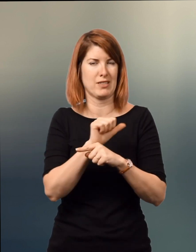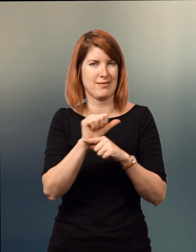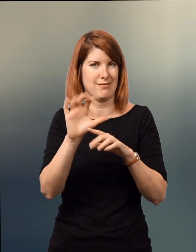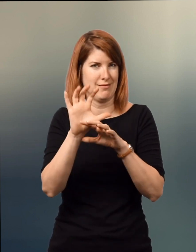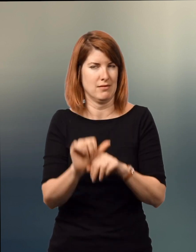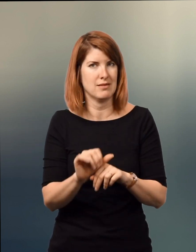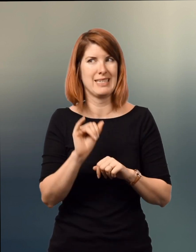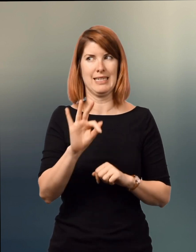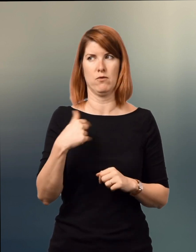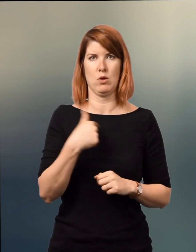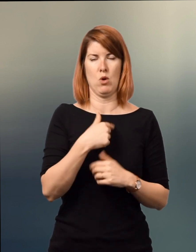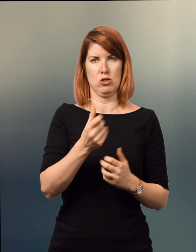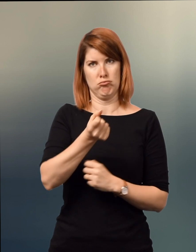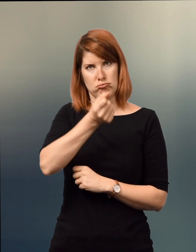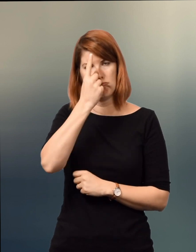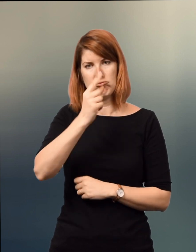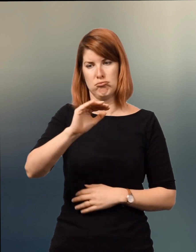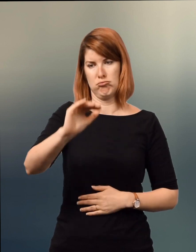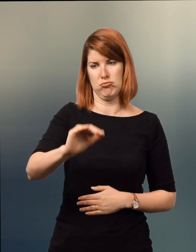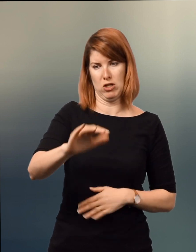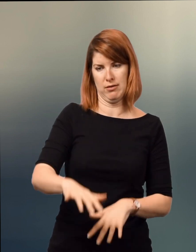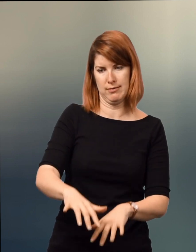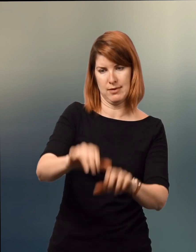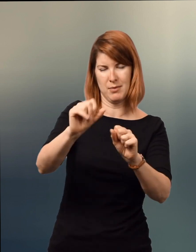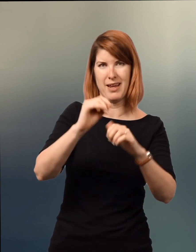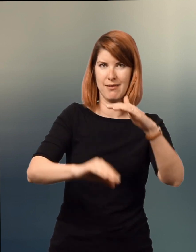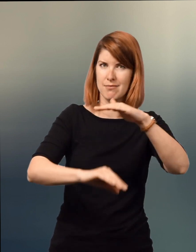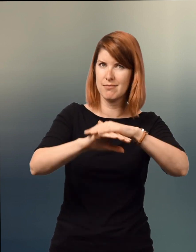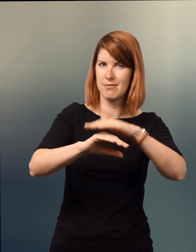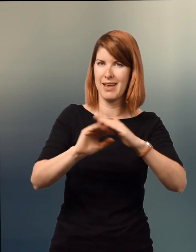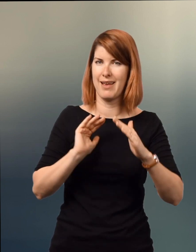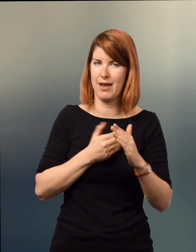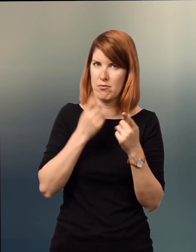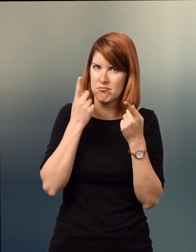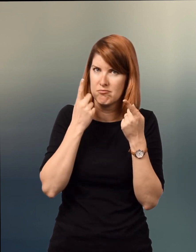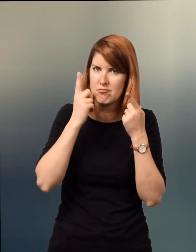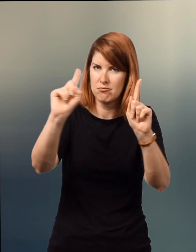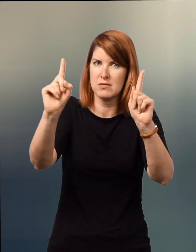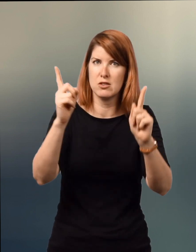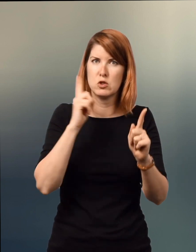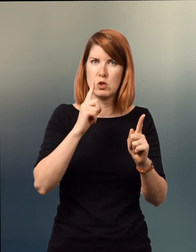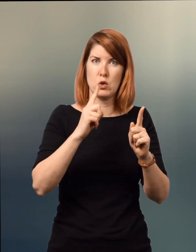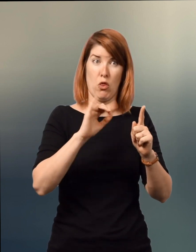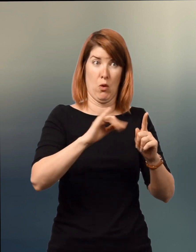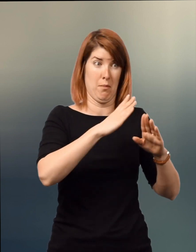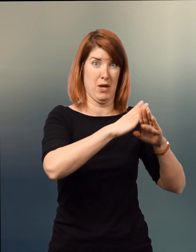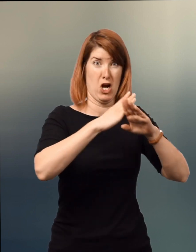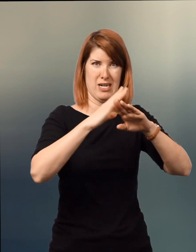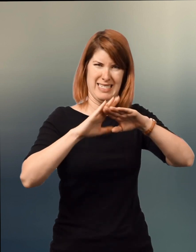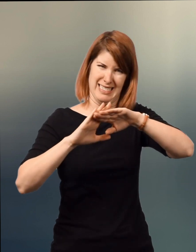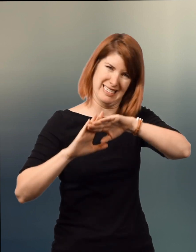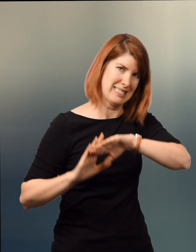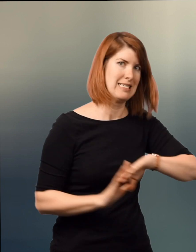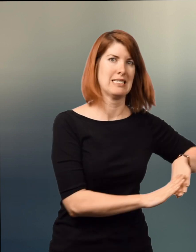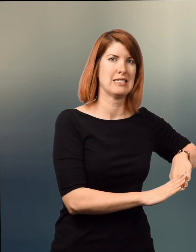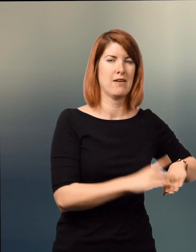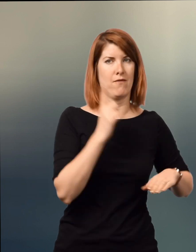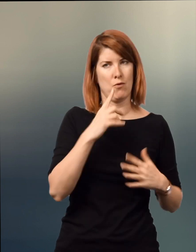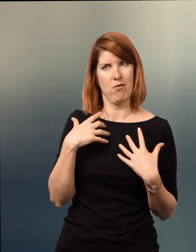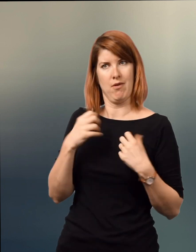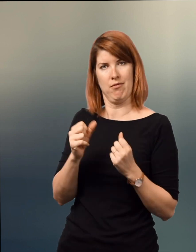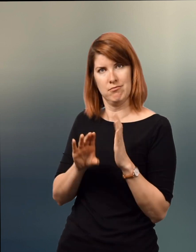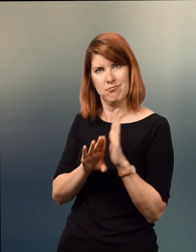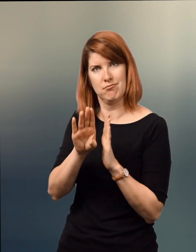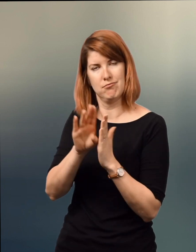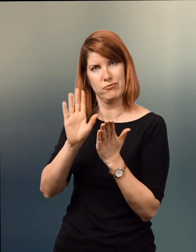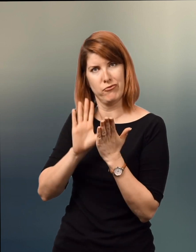process if we're going to be able to understand adopted children and maximize our effectiveness in removing the barriers to their healthy